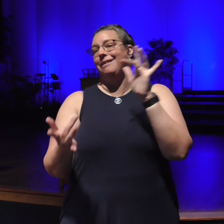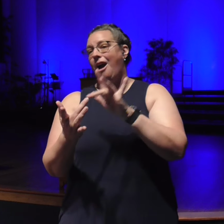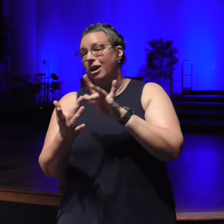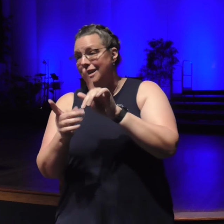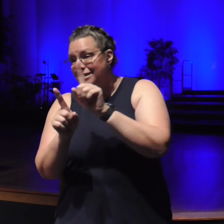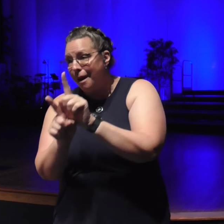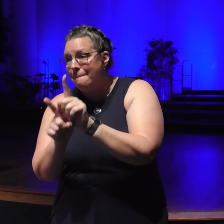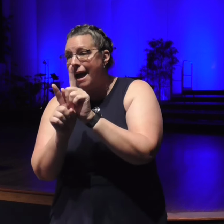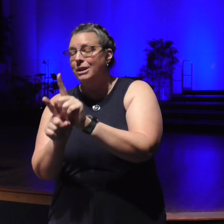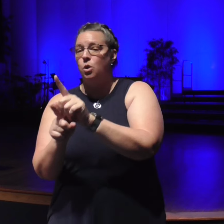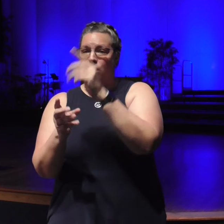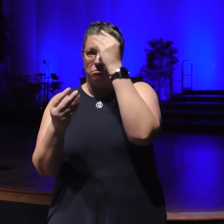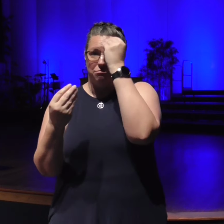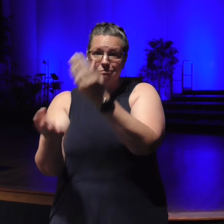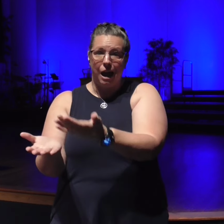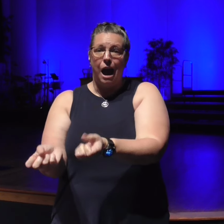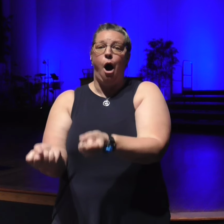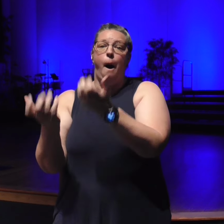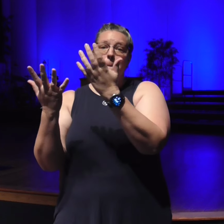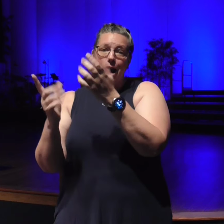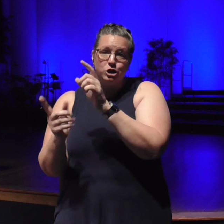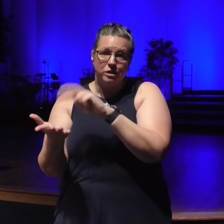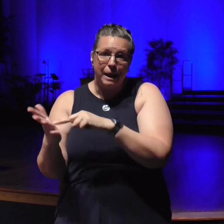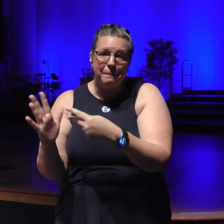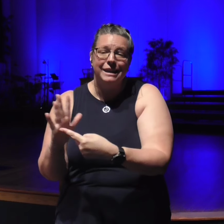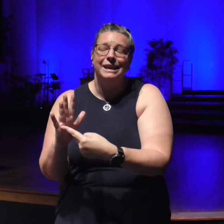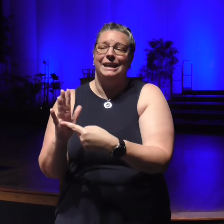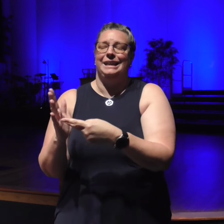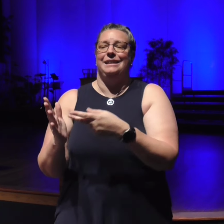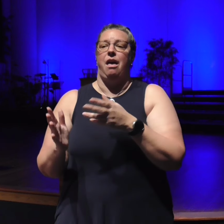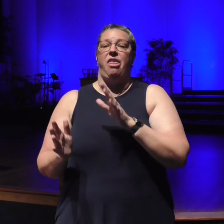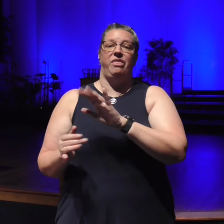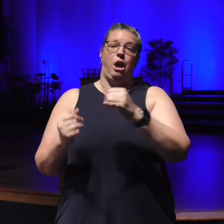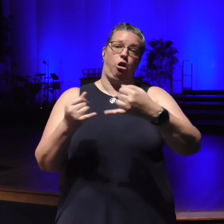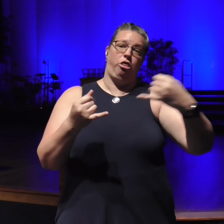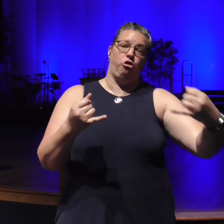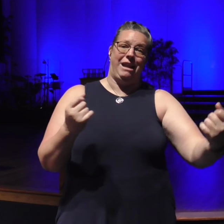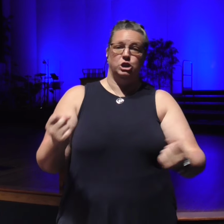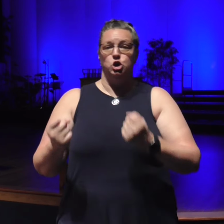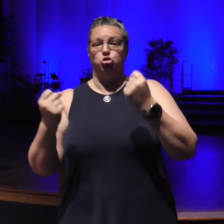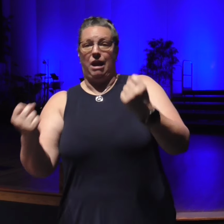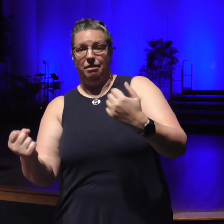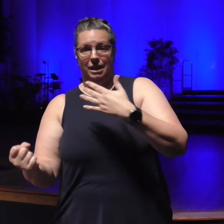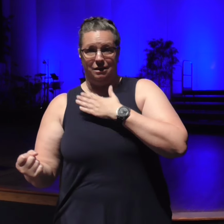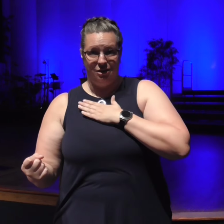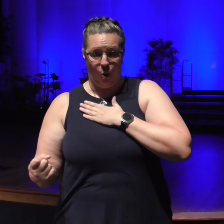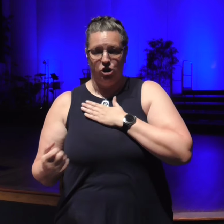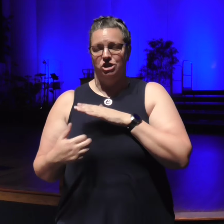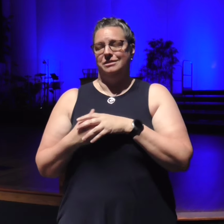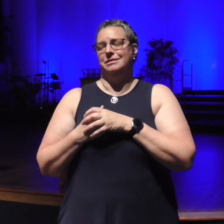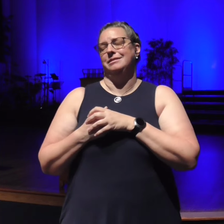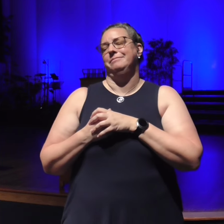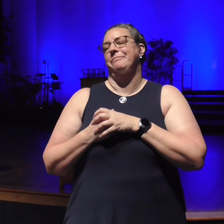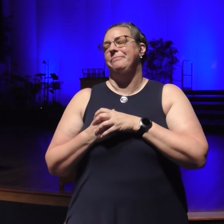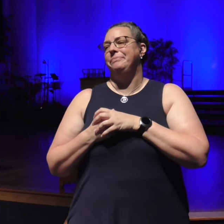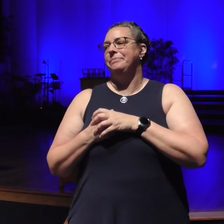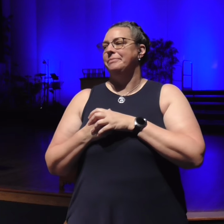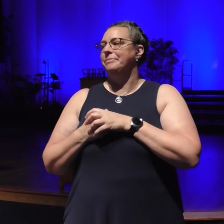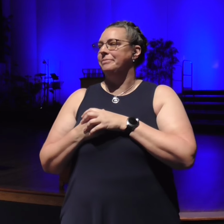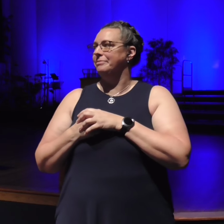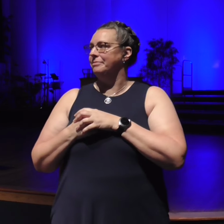and tell them how much they meant to you, how much their thread strengthened yours in your tapestry.